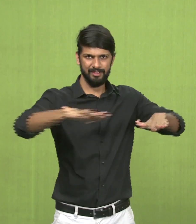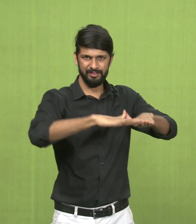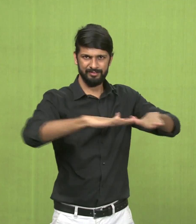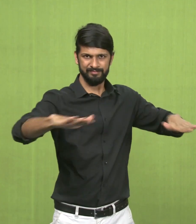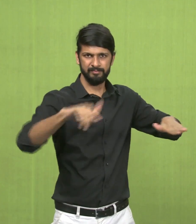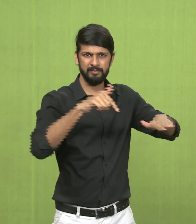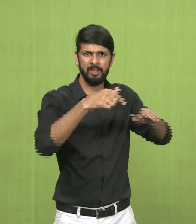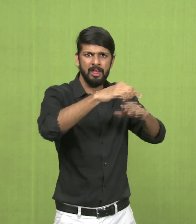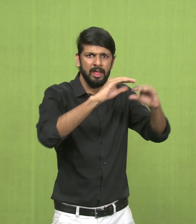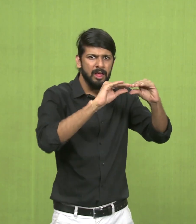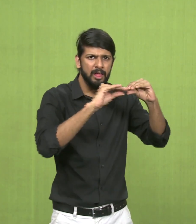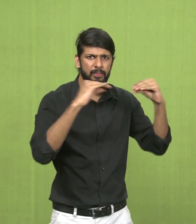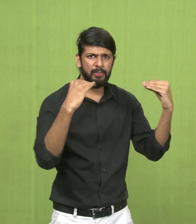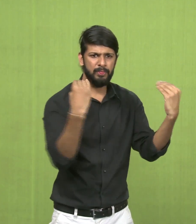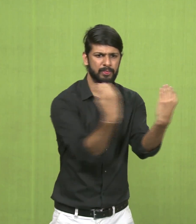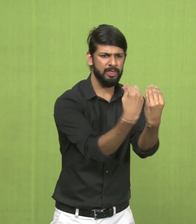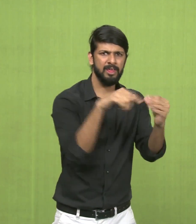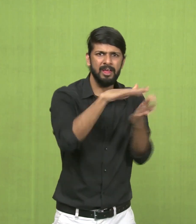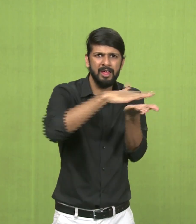The blue border of the plate